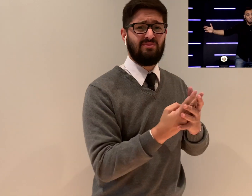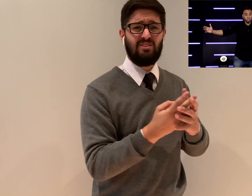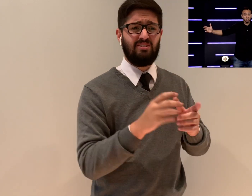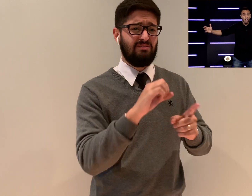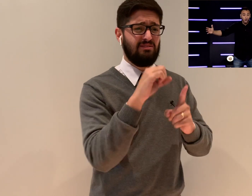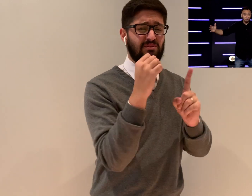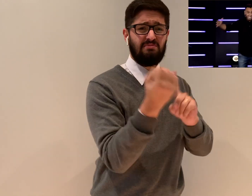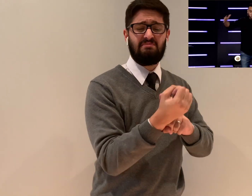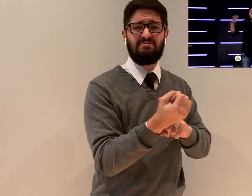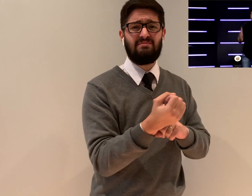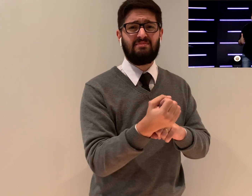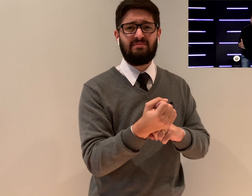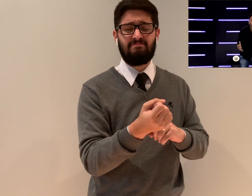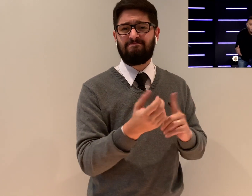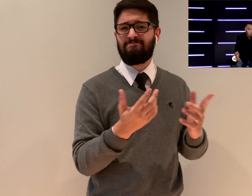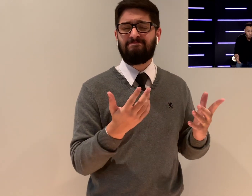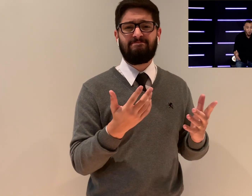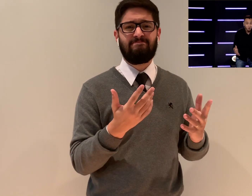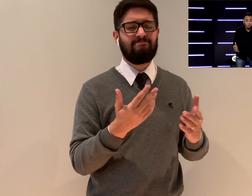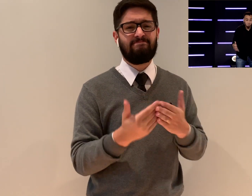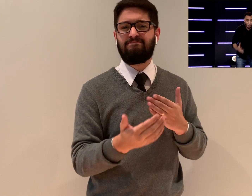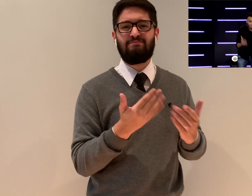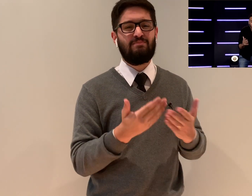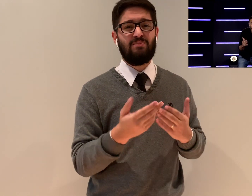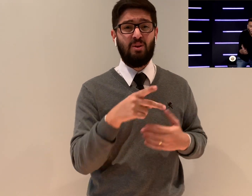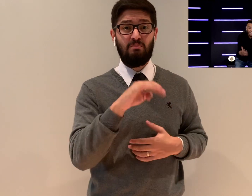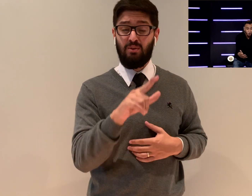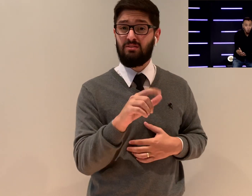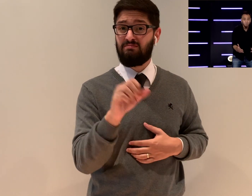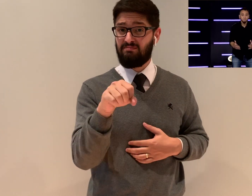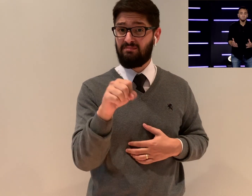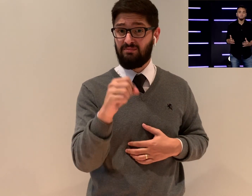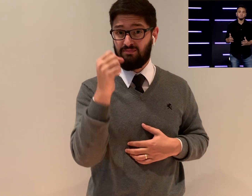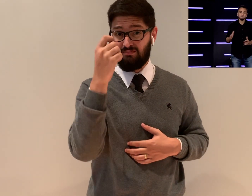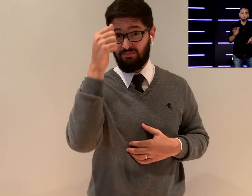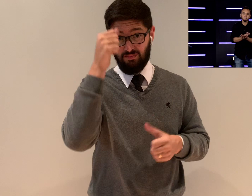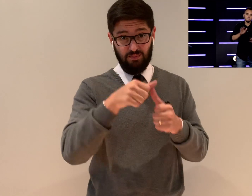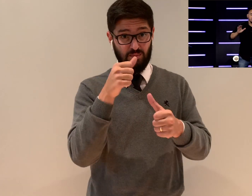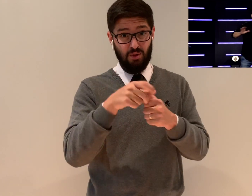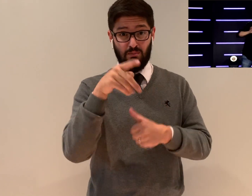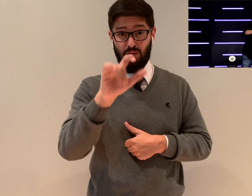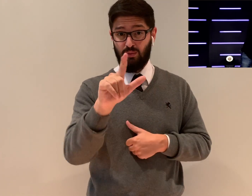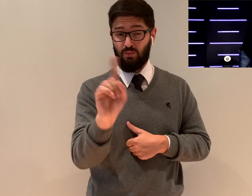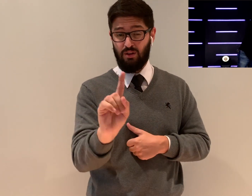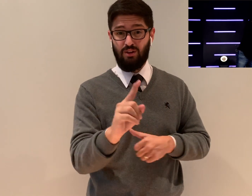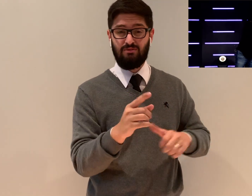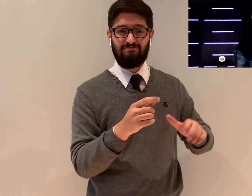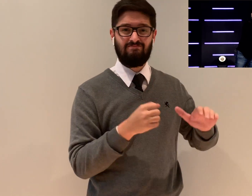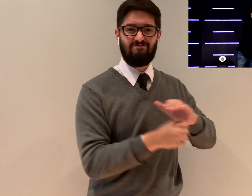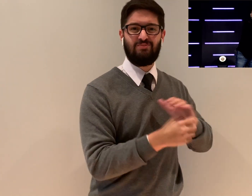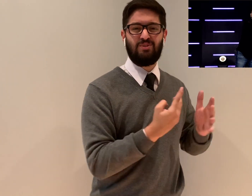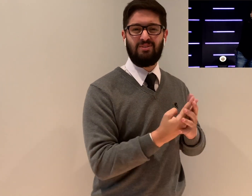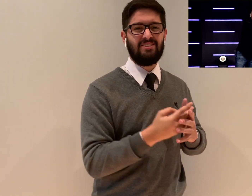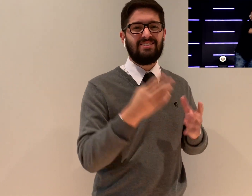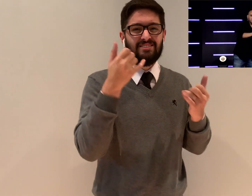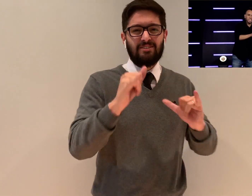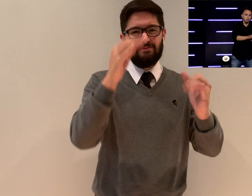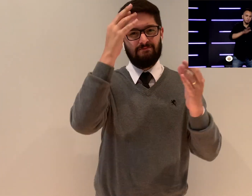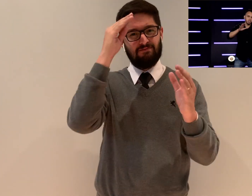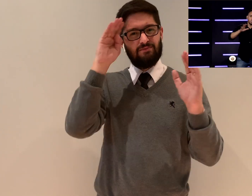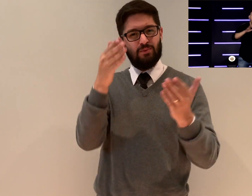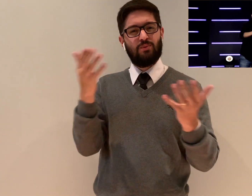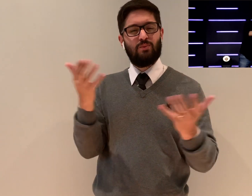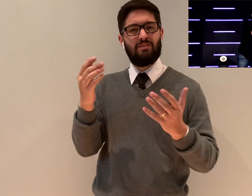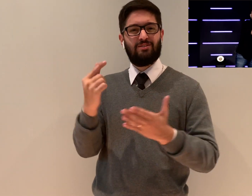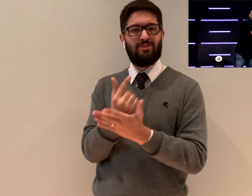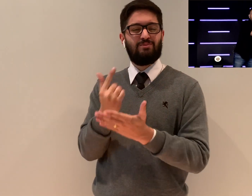the midst of his trial, Paul is in jail. He's thinking about the mission. He's thinking about